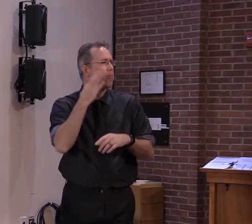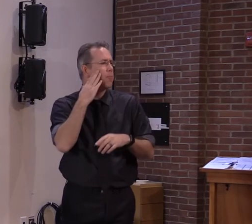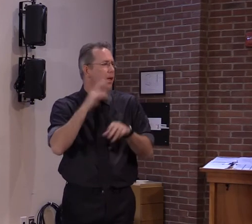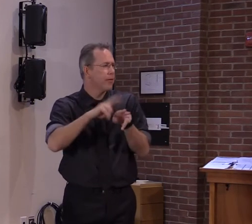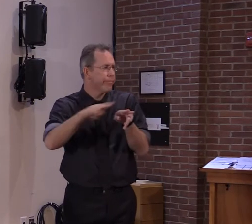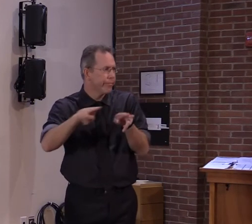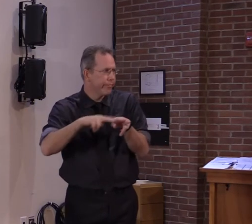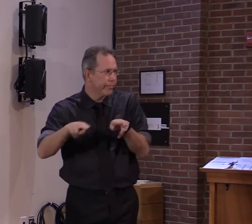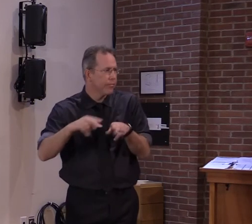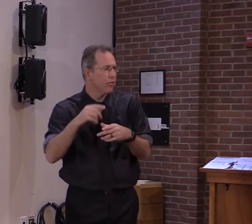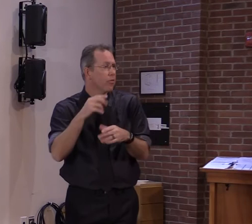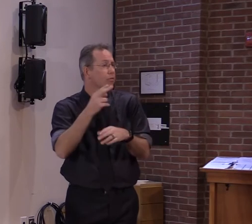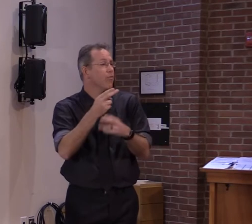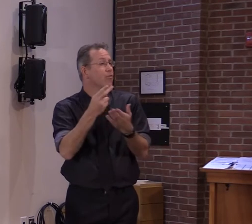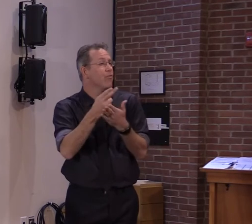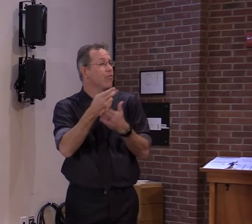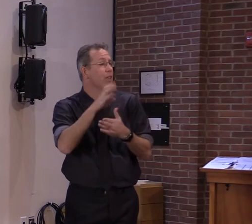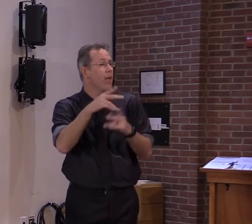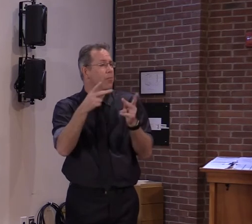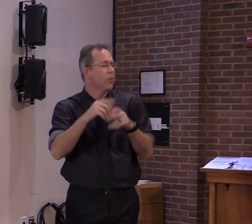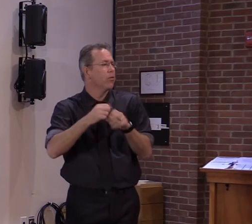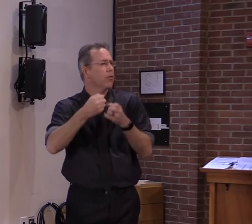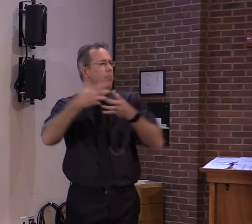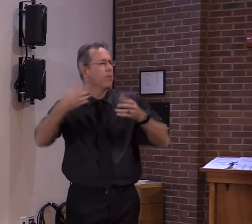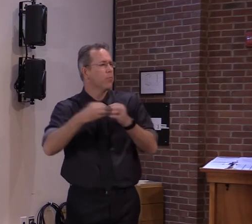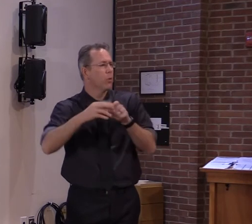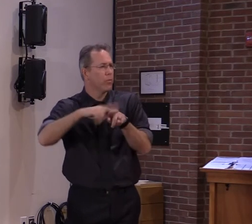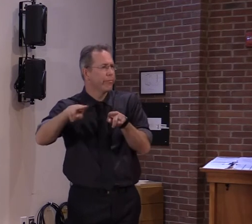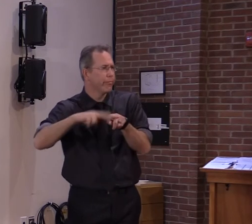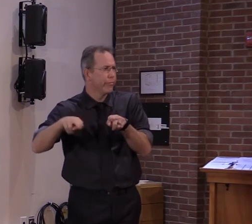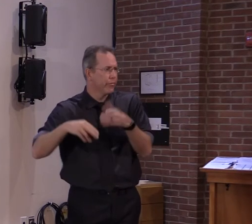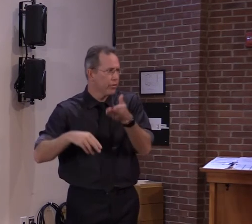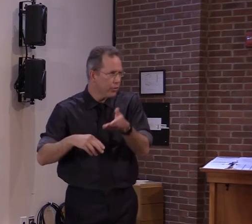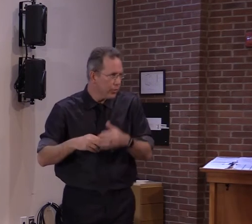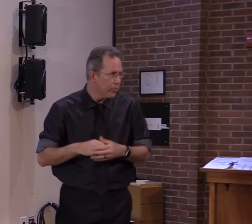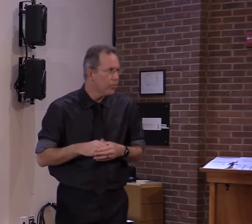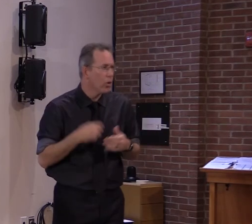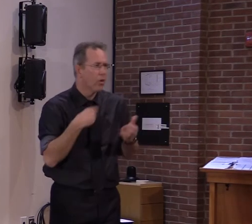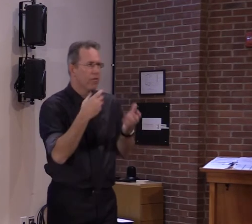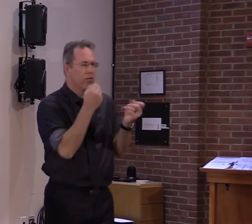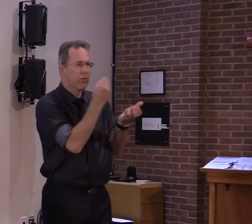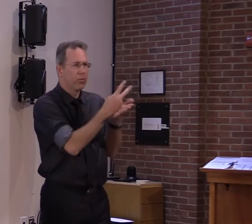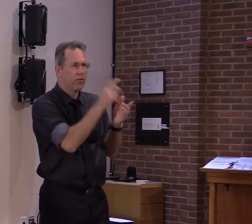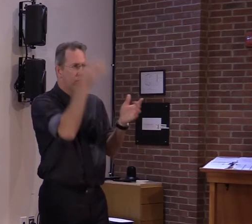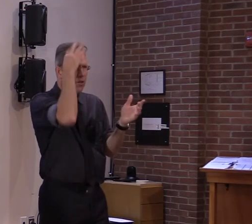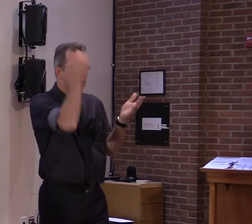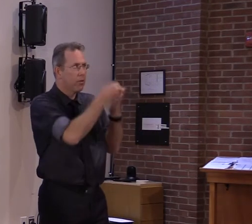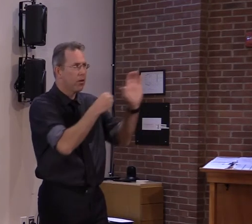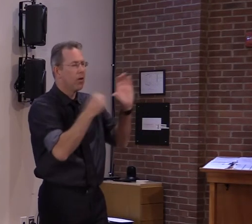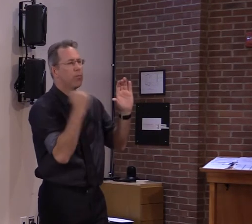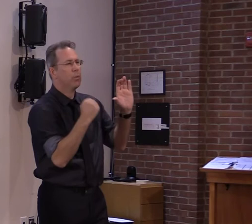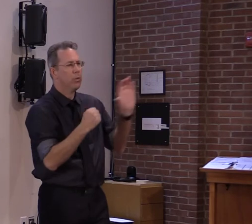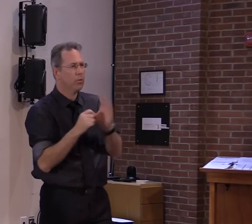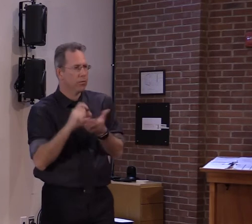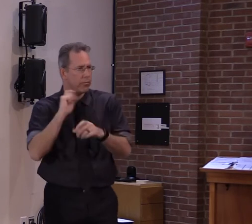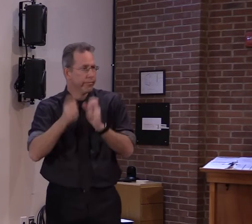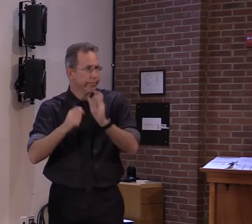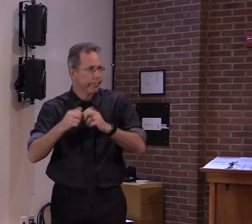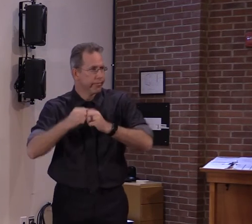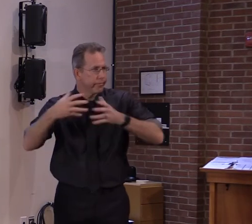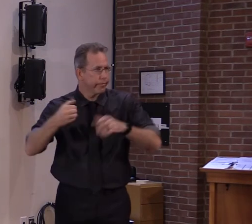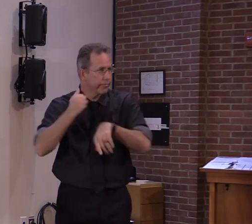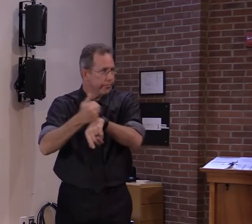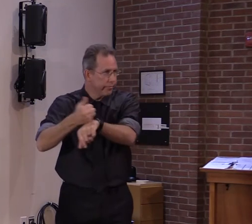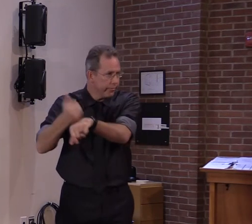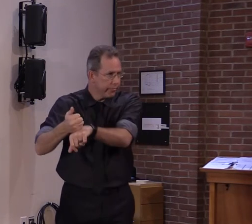at UVM. We got approval for that. We're working forward with Burlington Health and Rehab to bring those